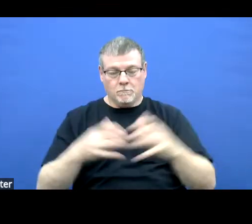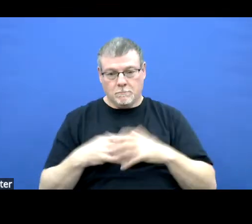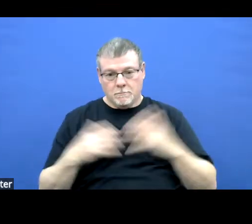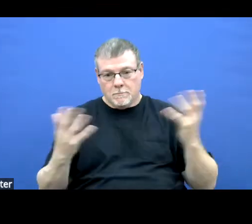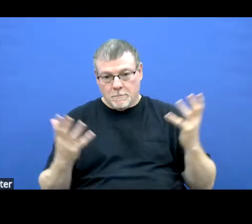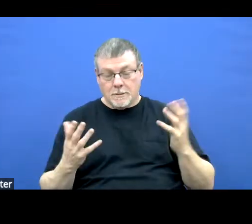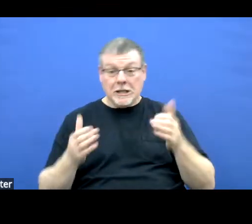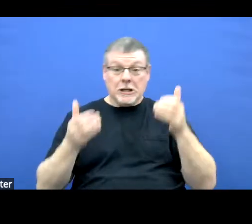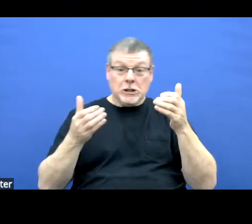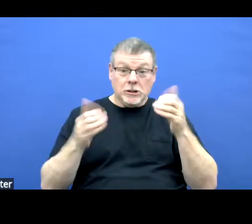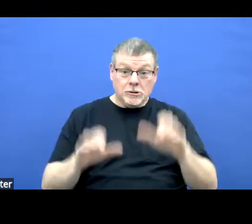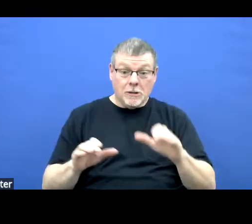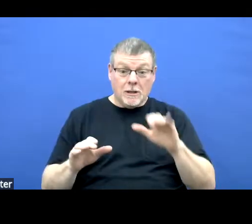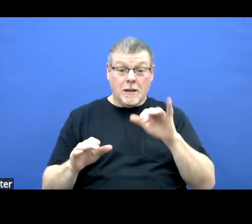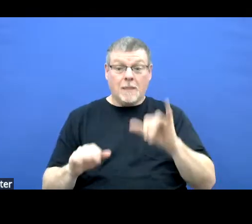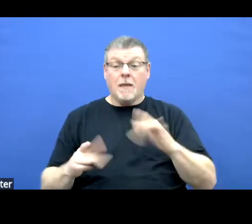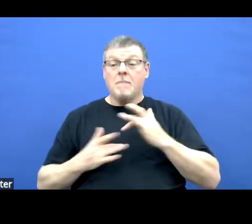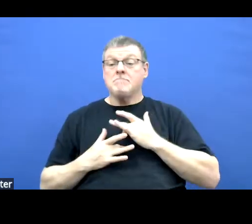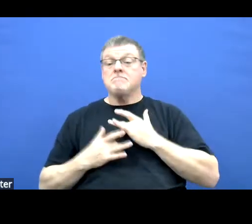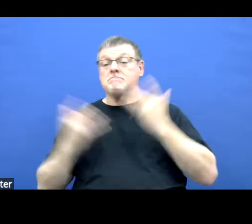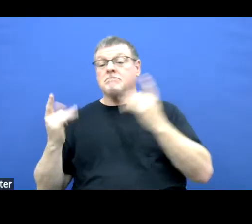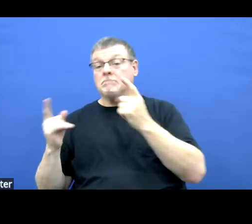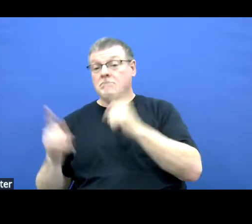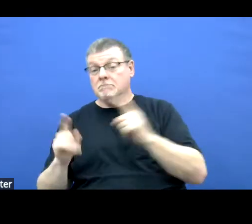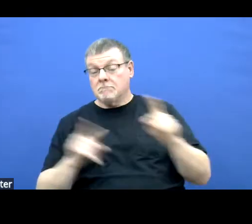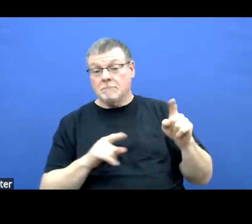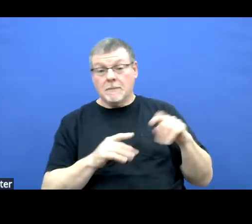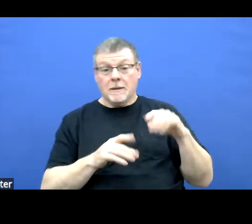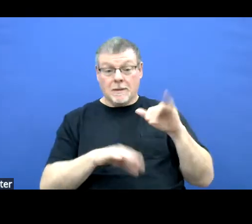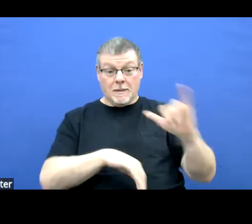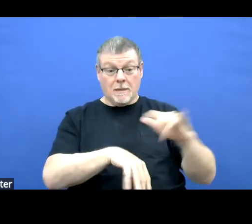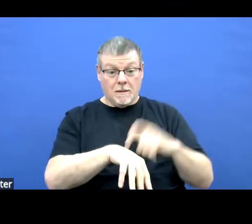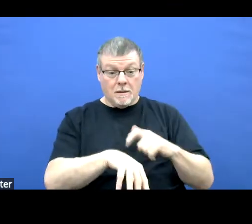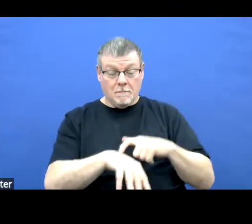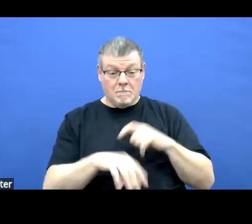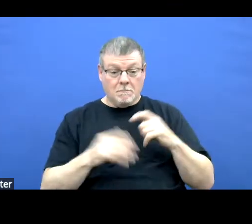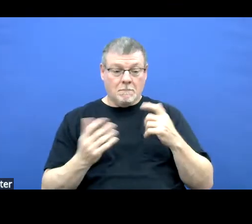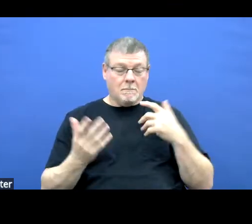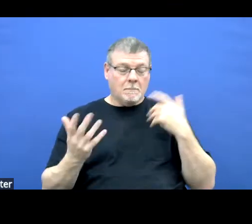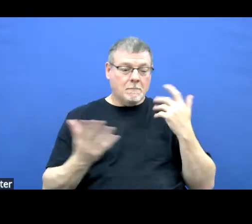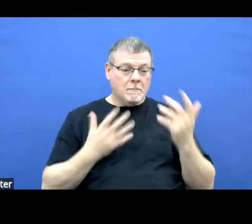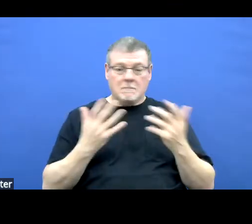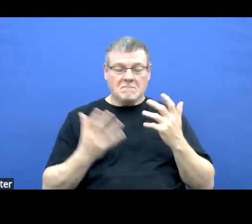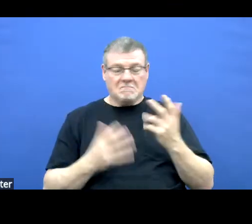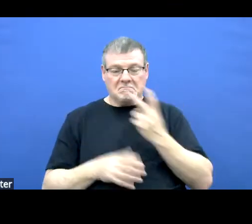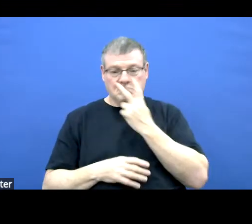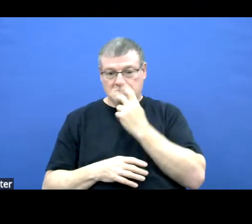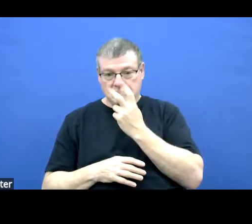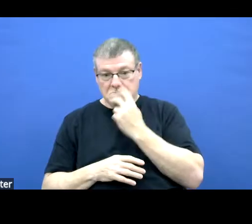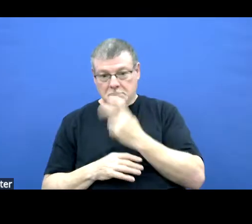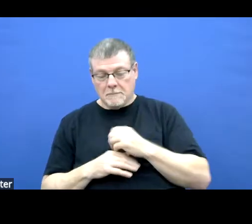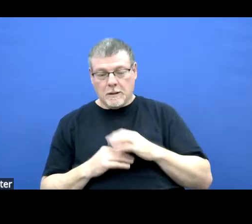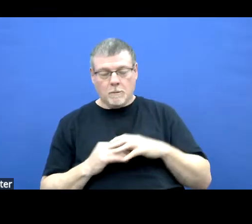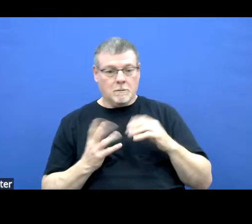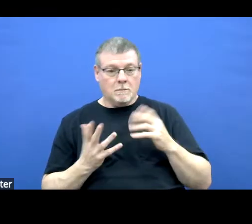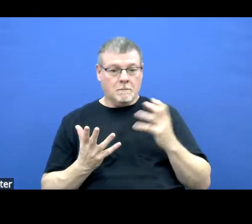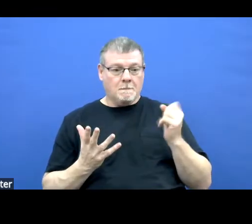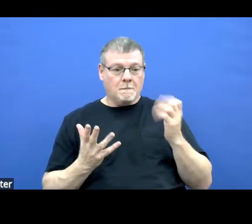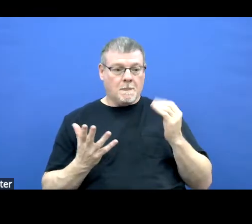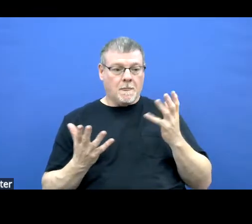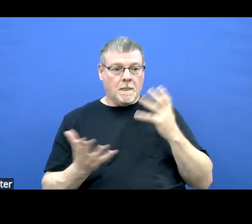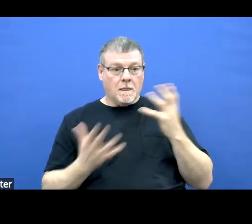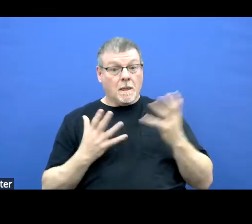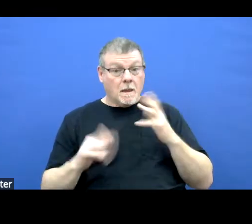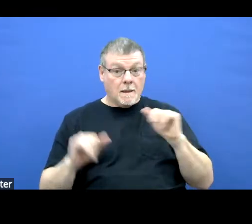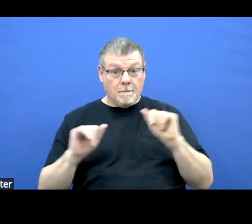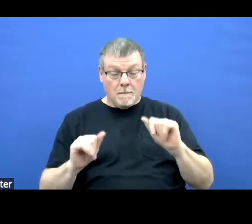the chances that there's some event going on at that time is highly unlikely, unless it's